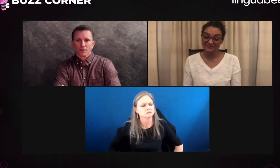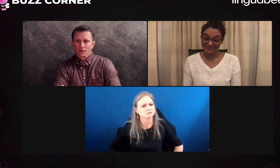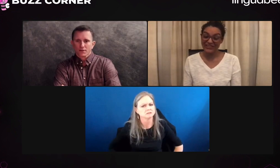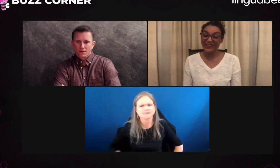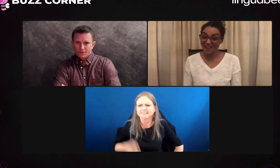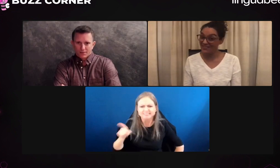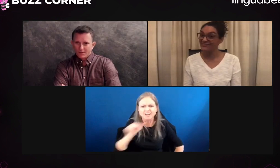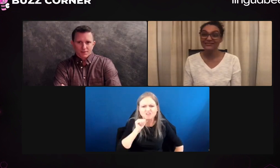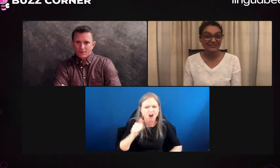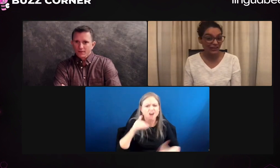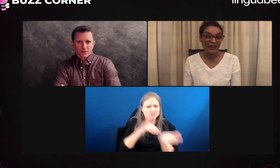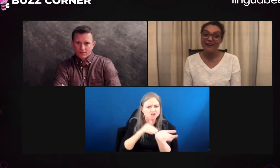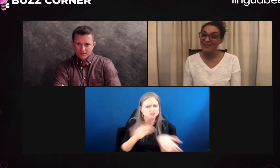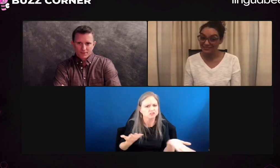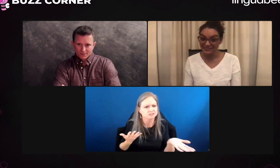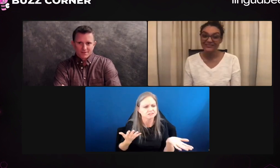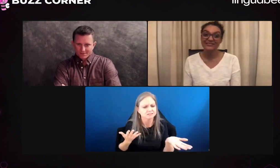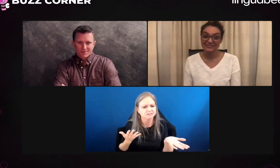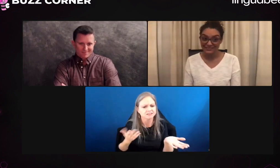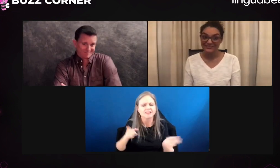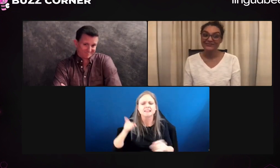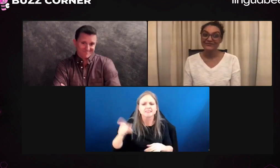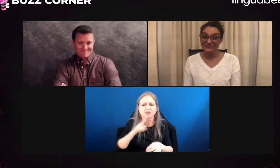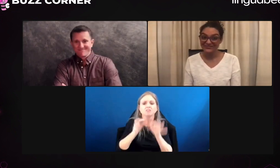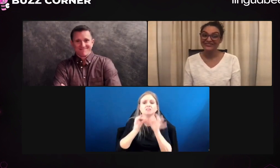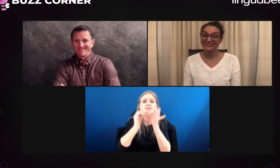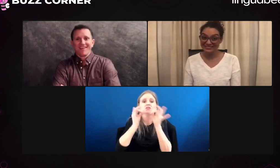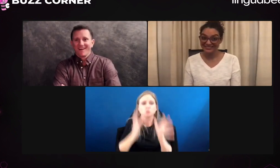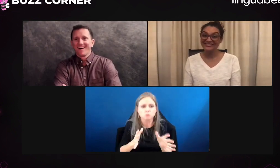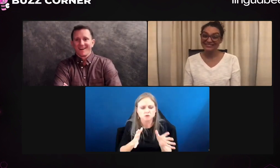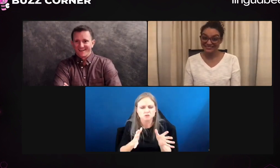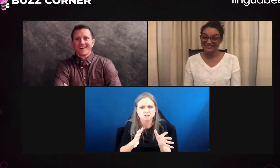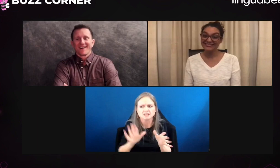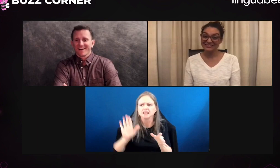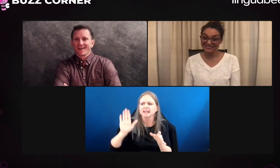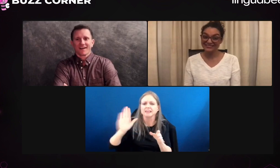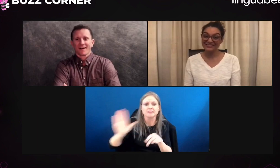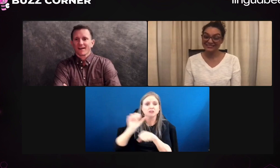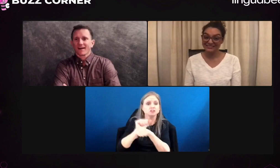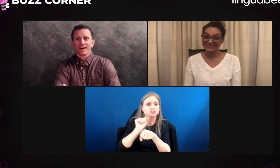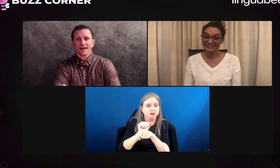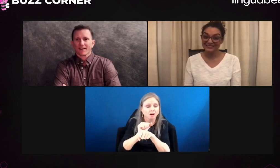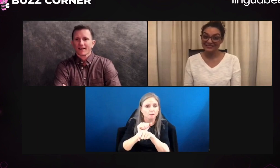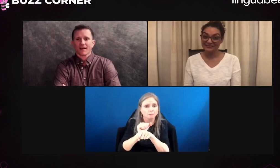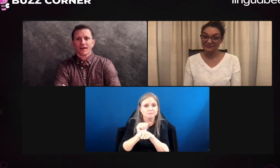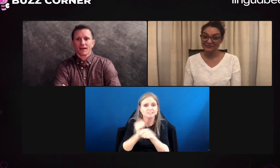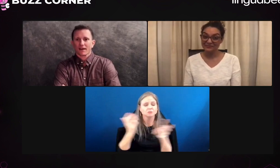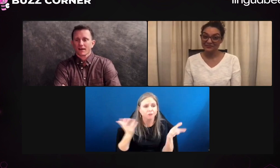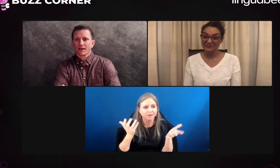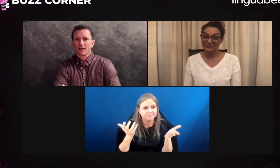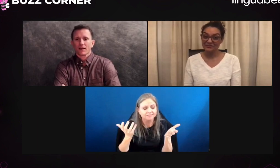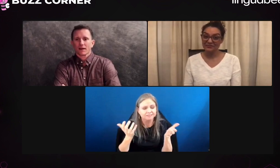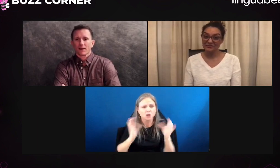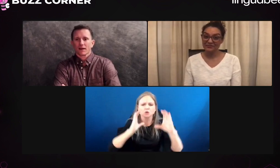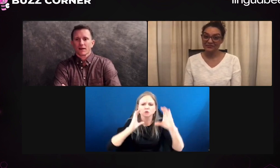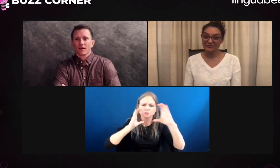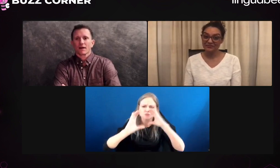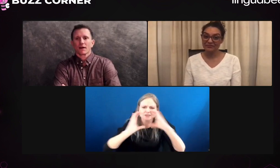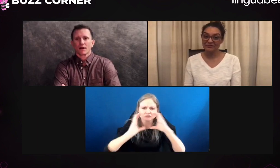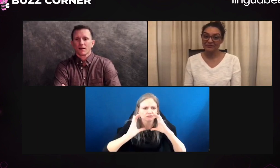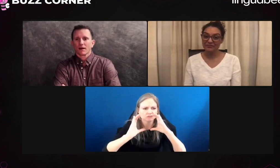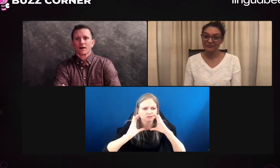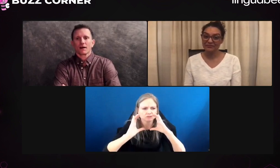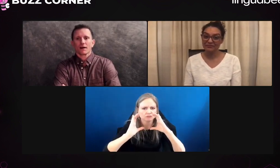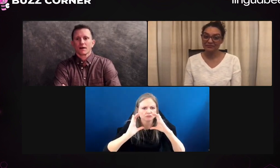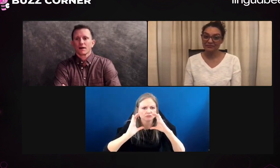Because first of all, they are not doctors. They Yeah. are interpreters. And their